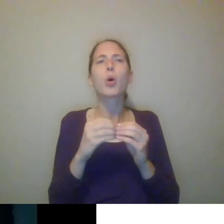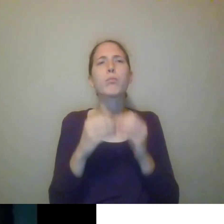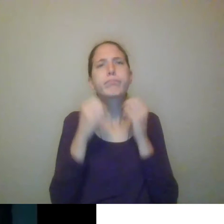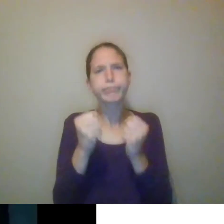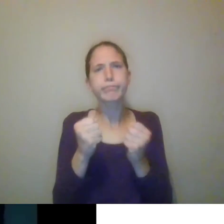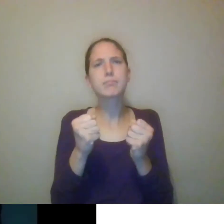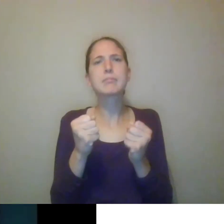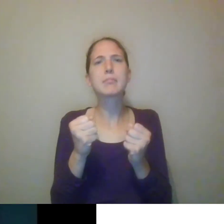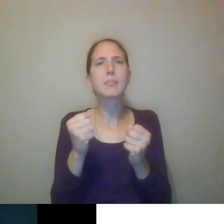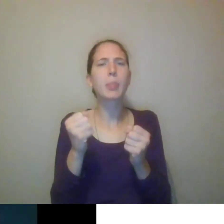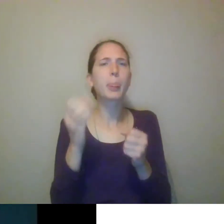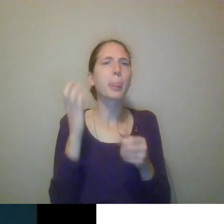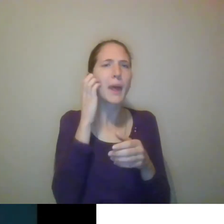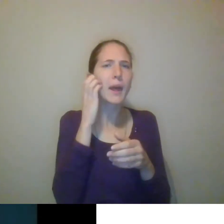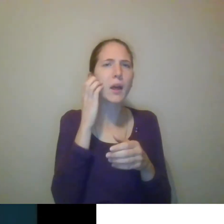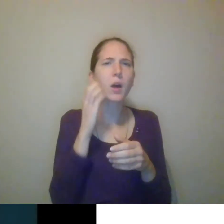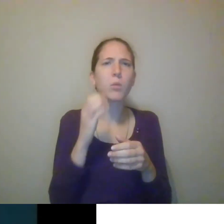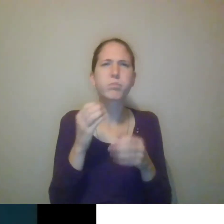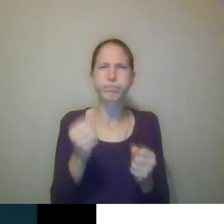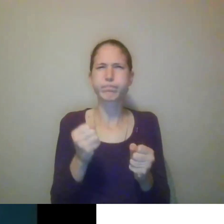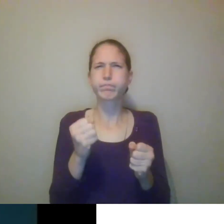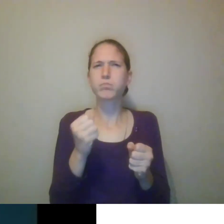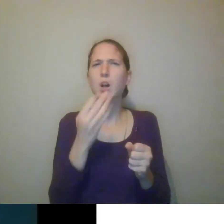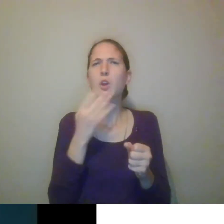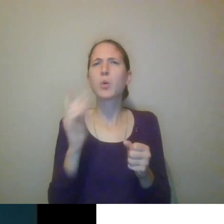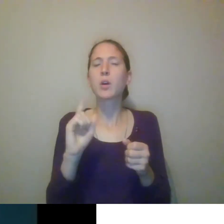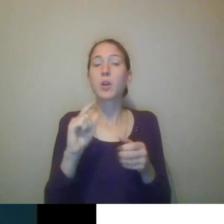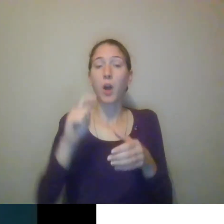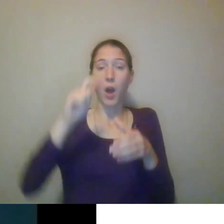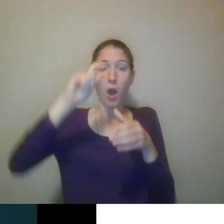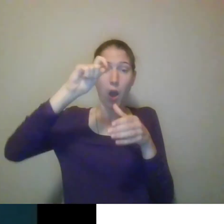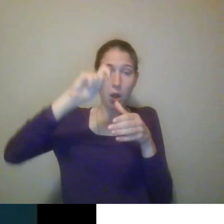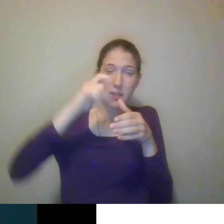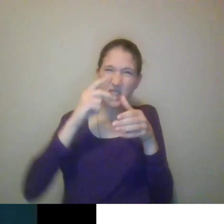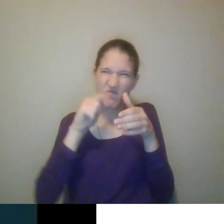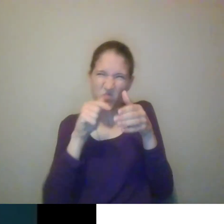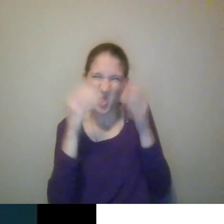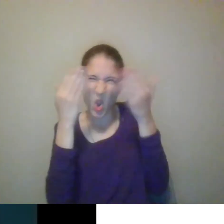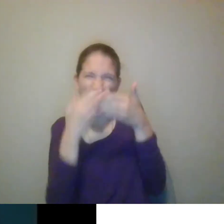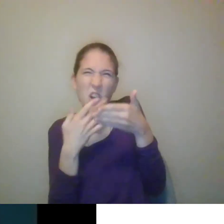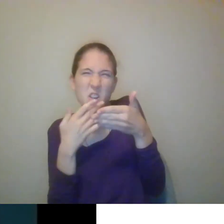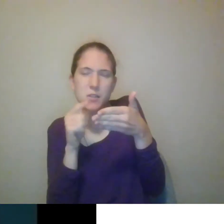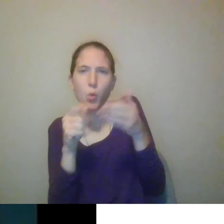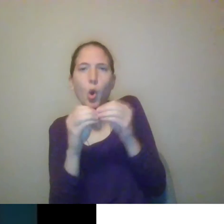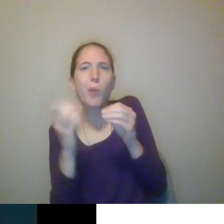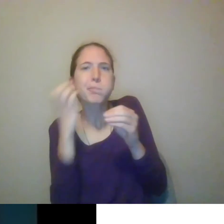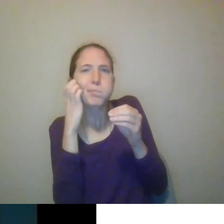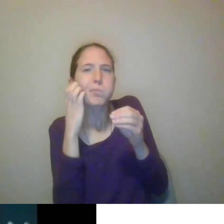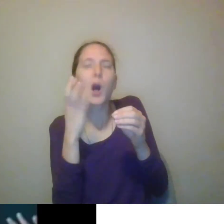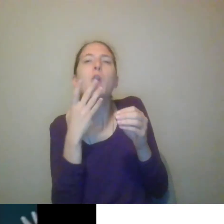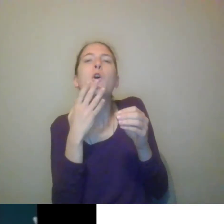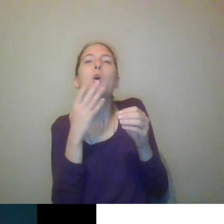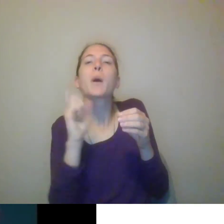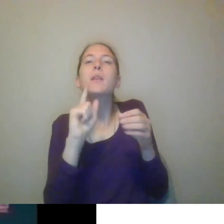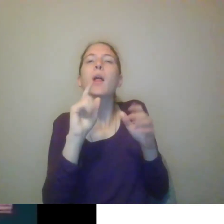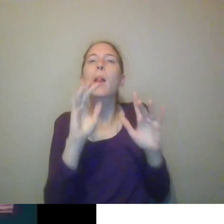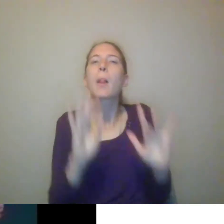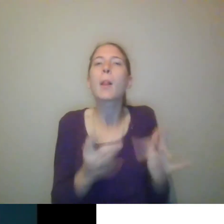Andrea? Okay, it's these streams of the dark color. That's the high concentration. Where are the low concentrations of